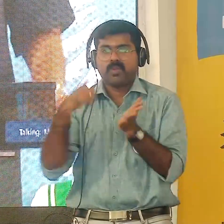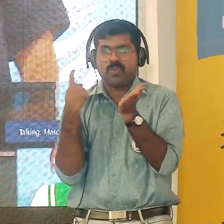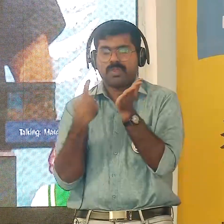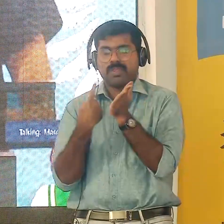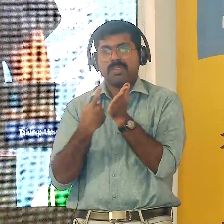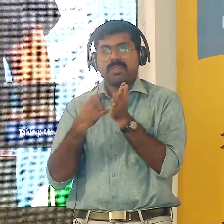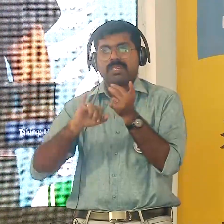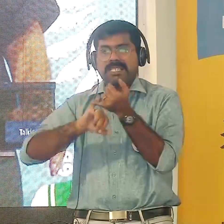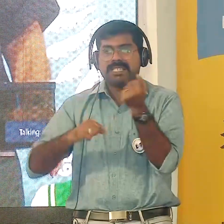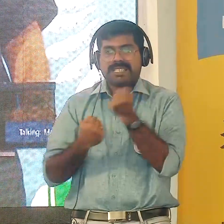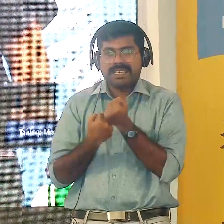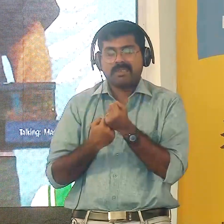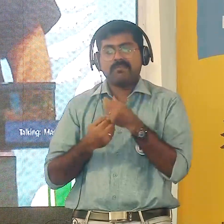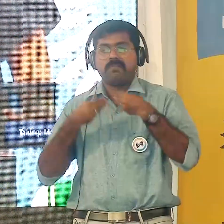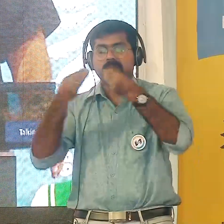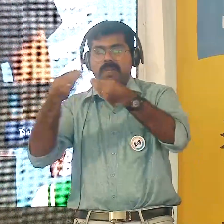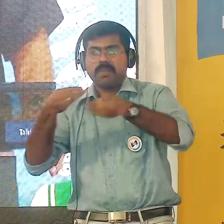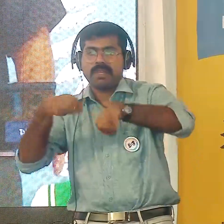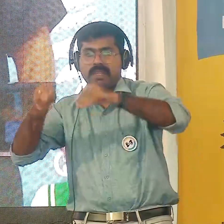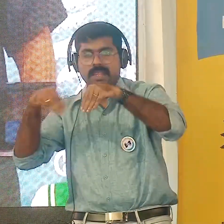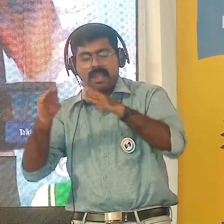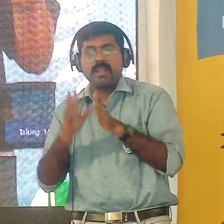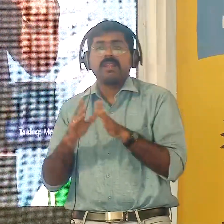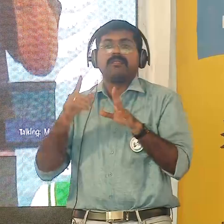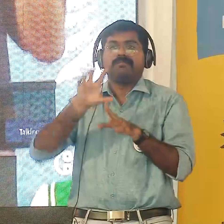and regular department expenditure in the districts,